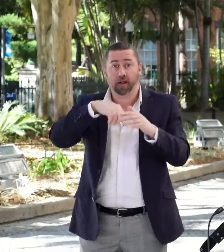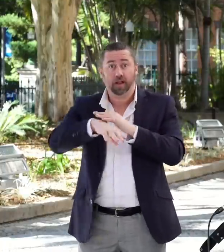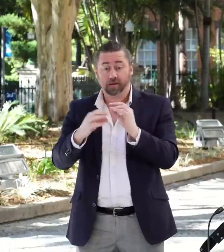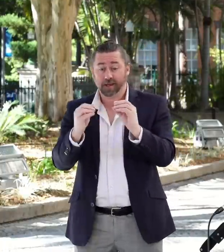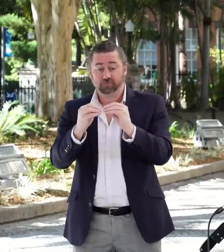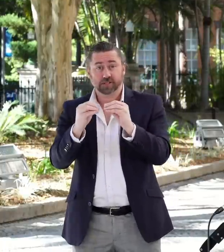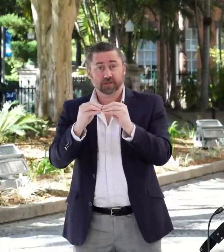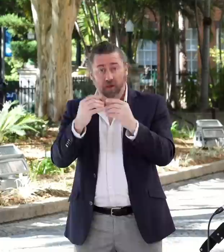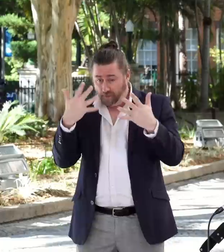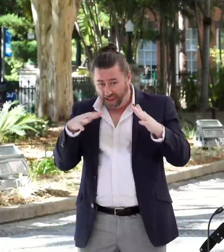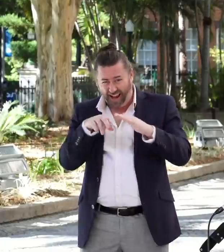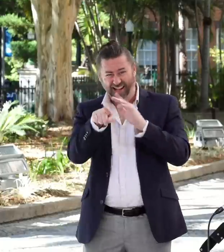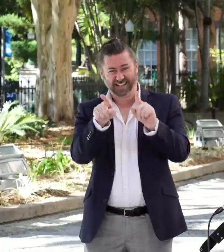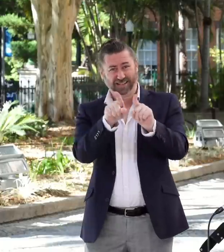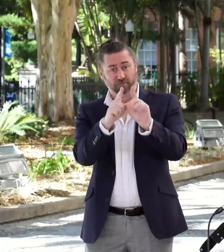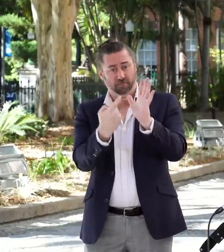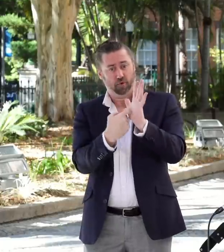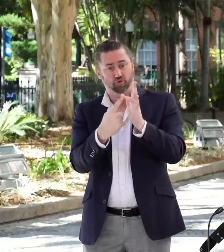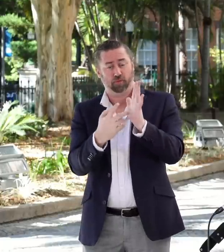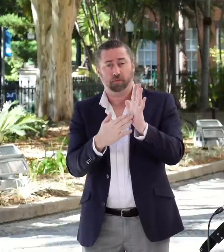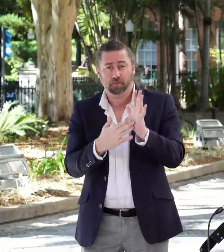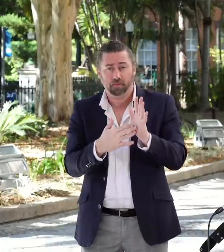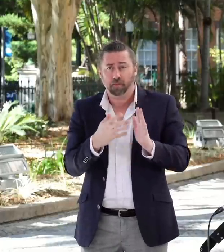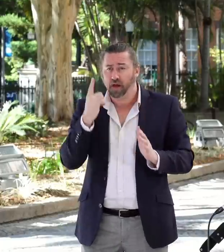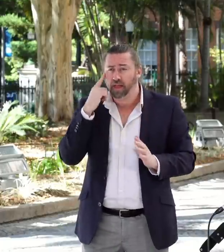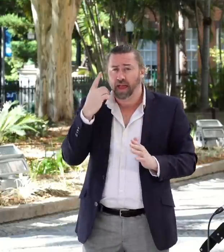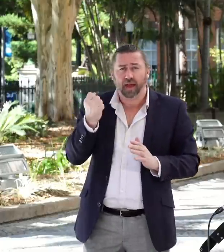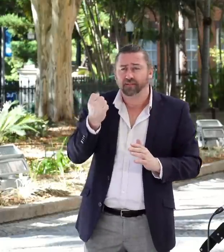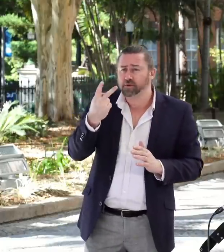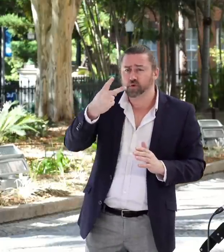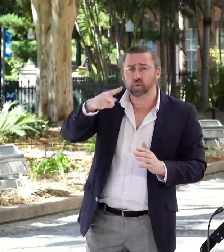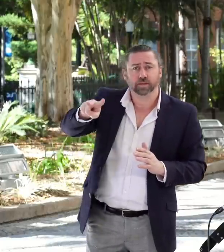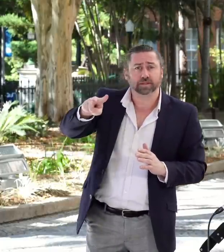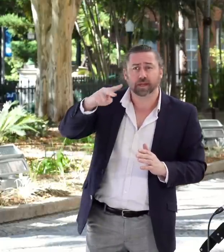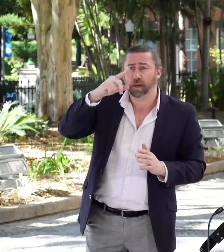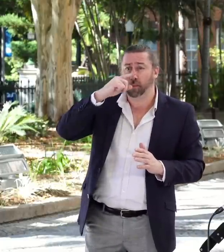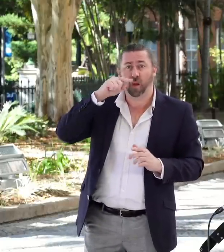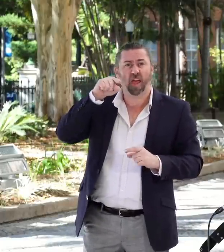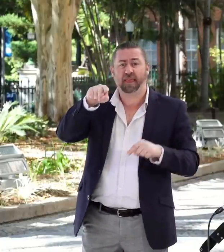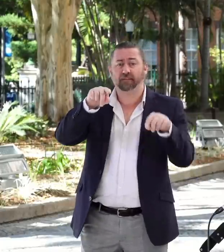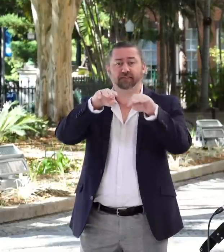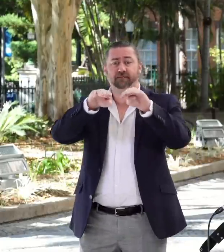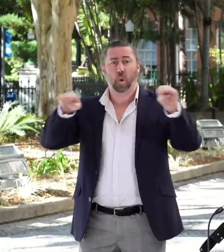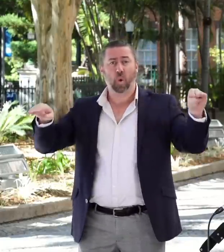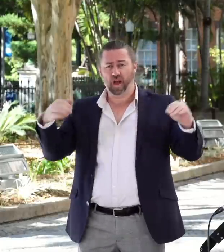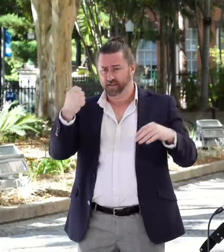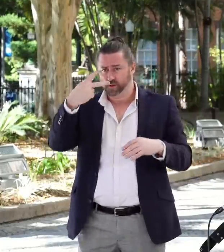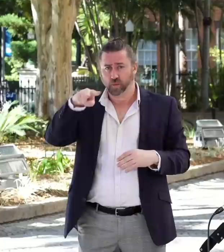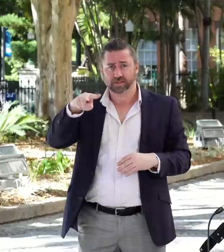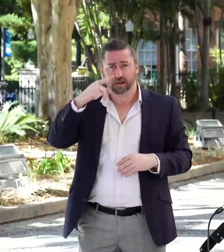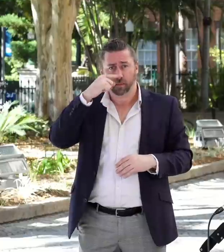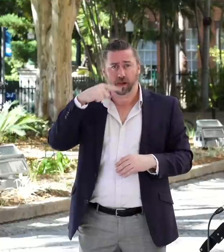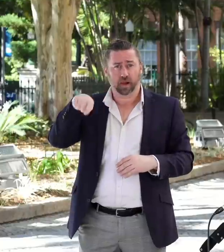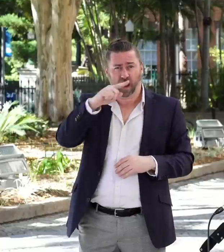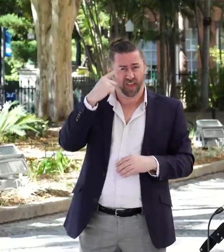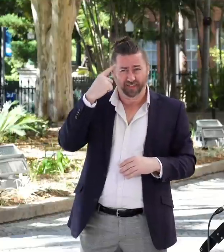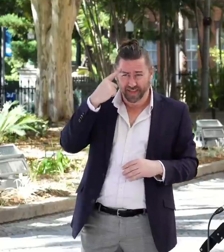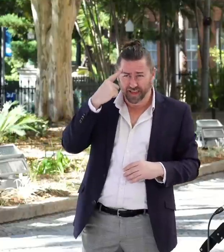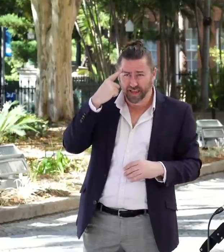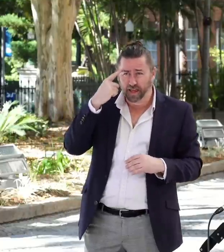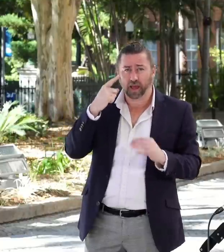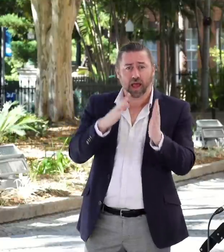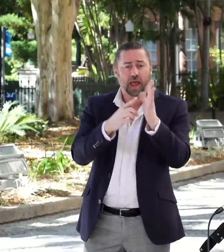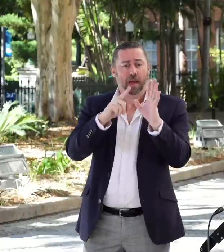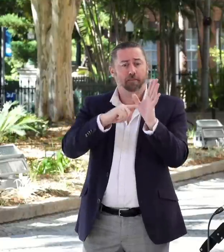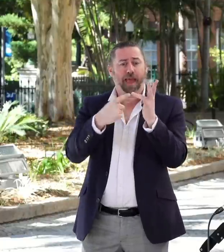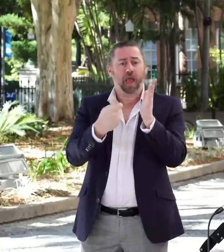hotel quarantine. I understand there's at least 20 other people who are hotel quarantining on that floor, including, I believe, the Mayor